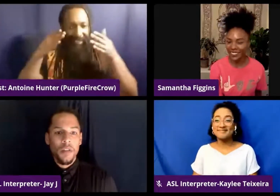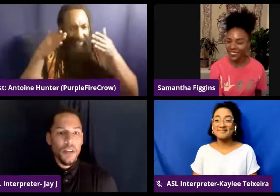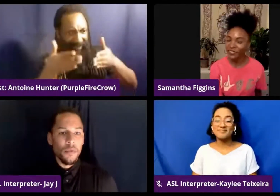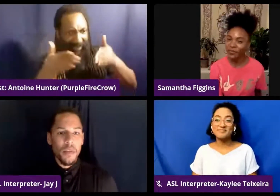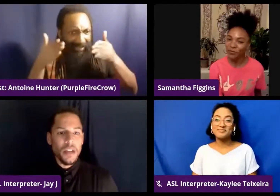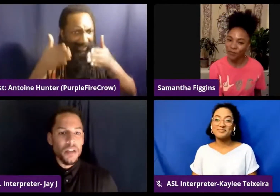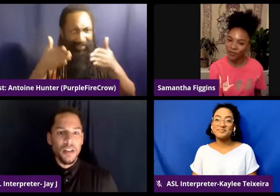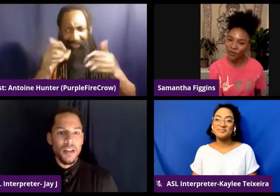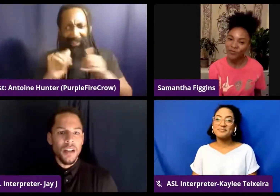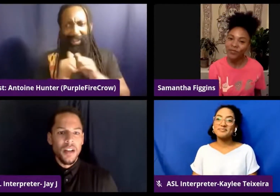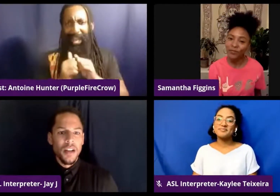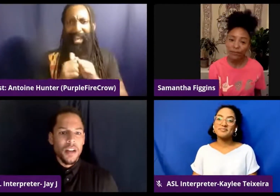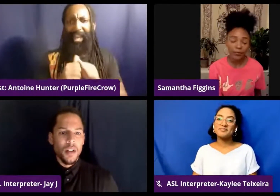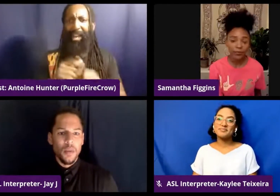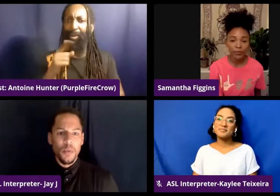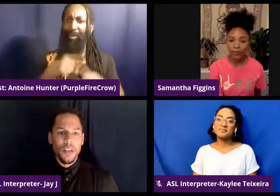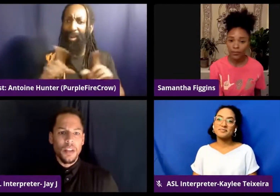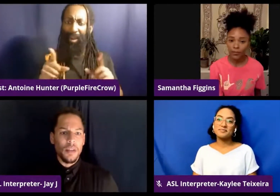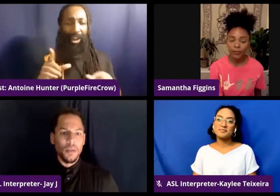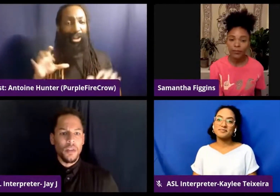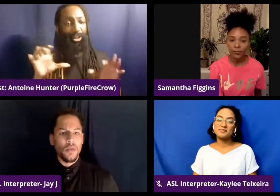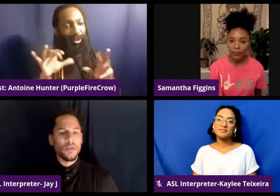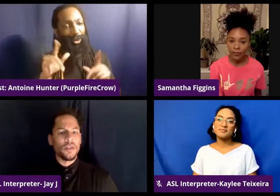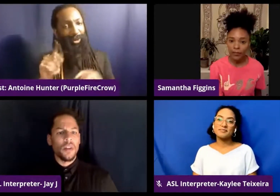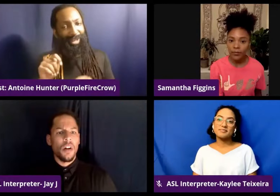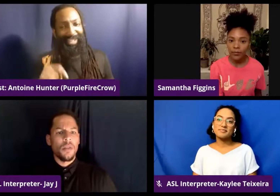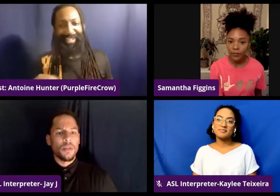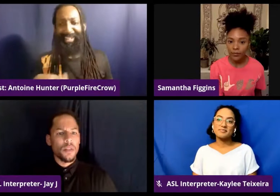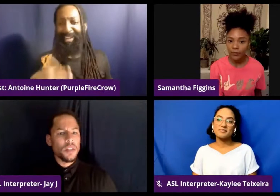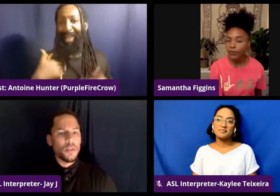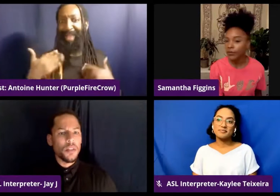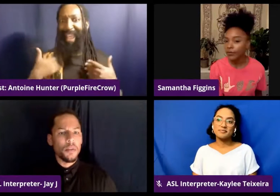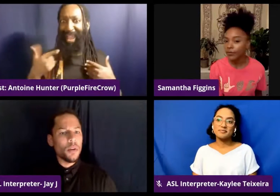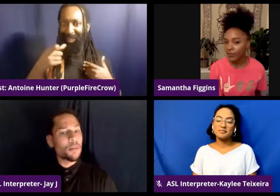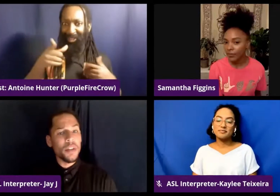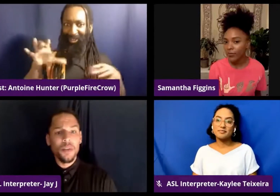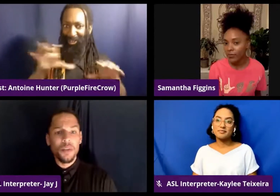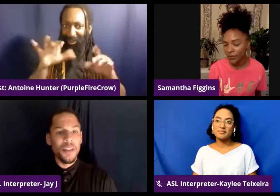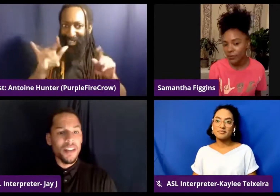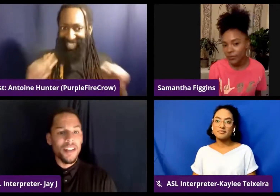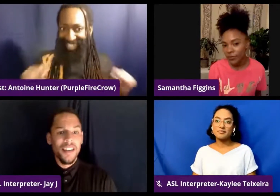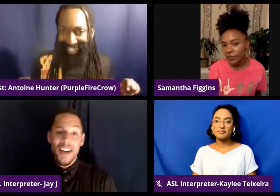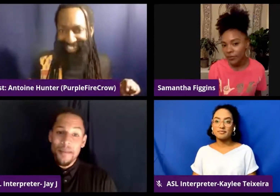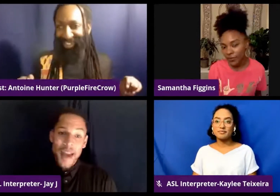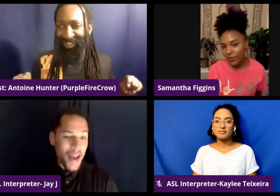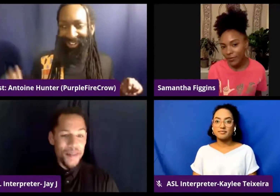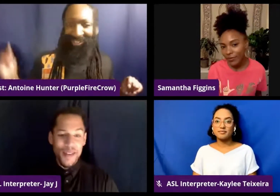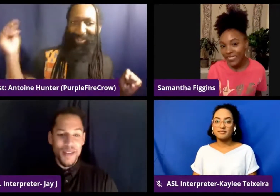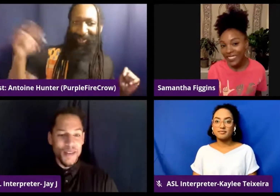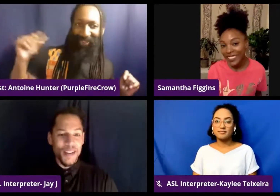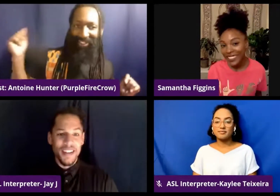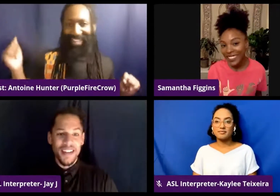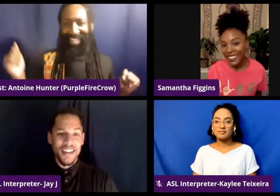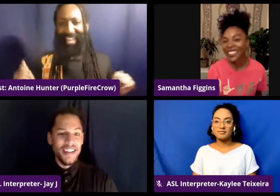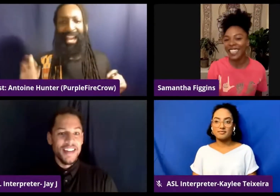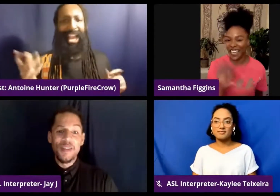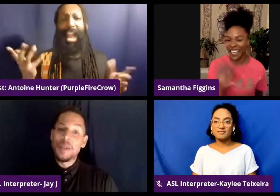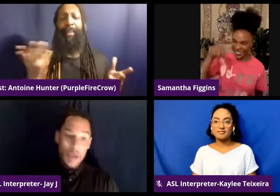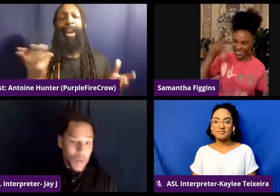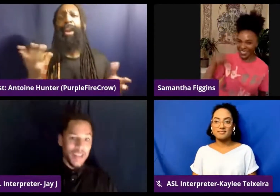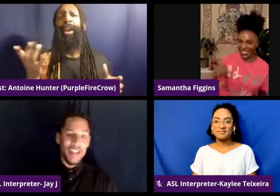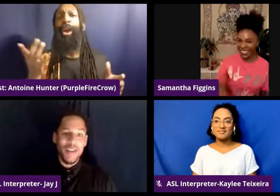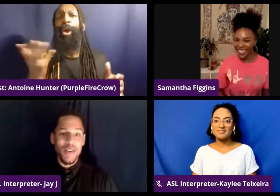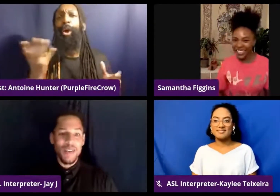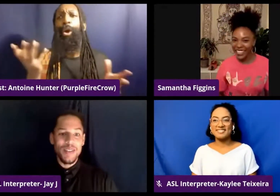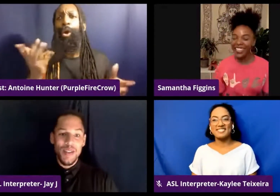If you don't have any information, it really throws us off. So that's really important. But you're doing it. I'm happy you're doing it.